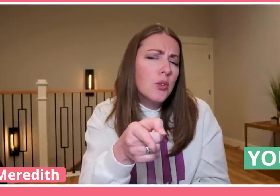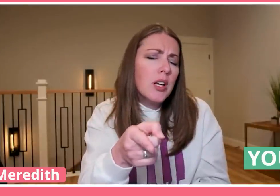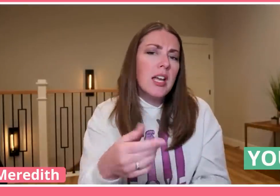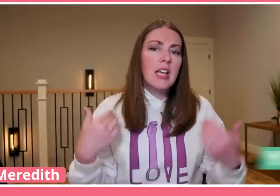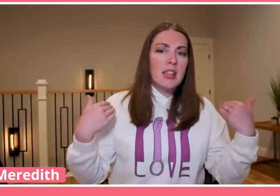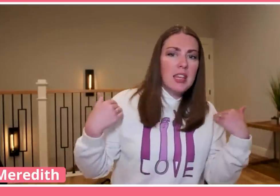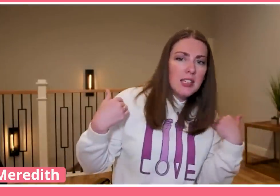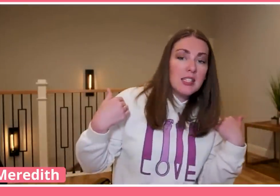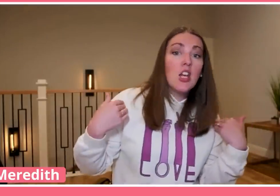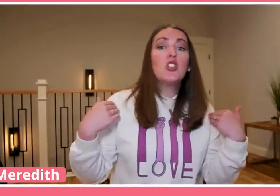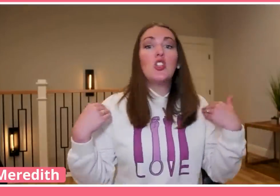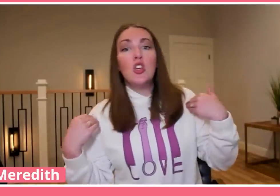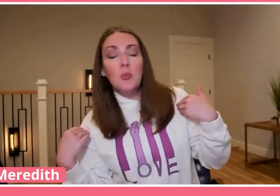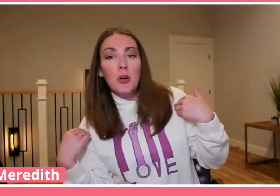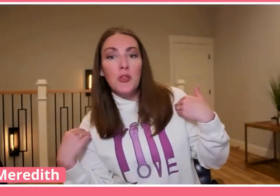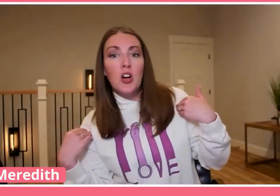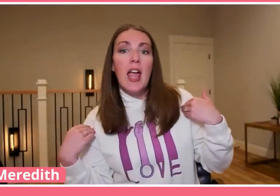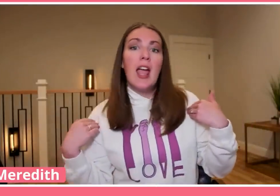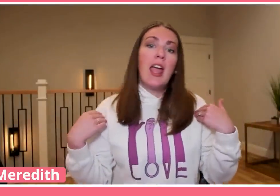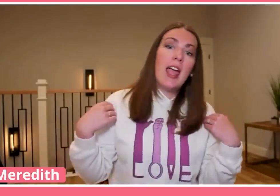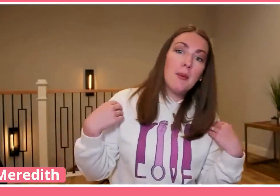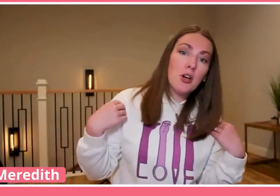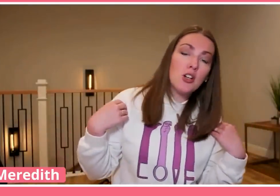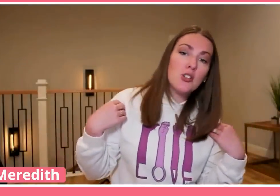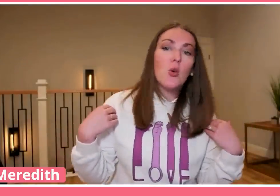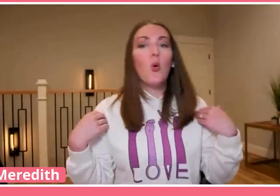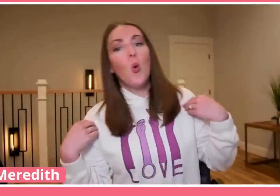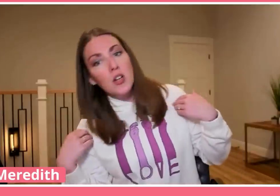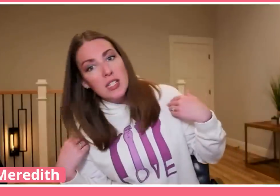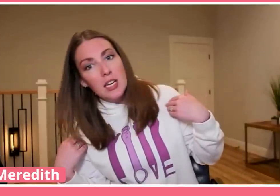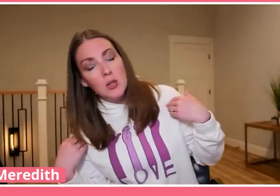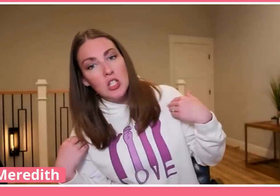This, do you prefer hamburgers or sandwiches?